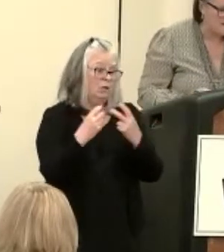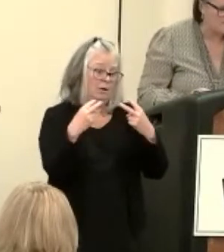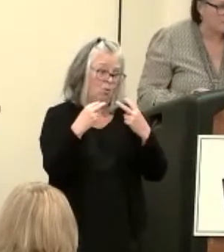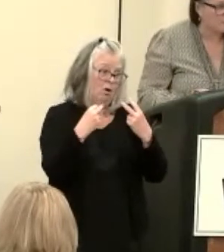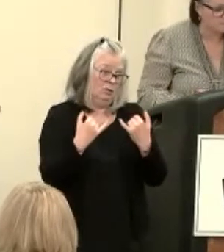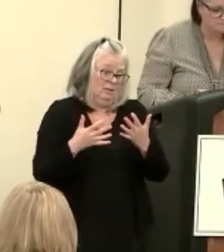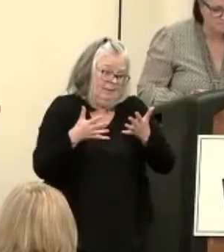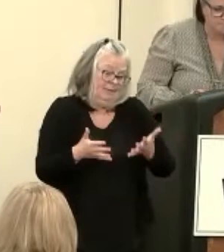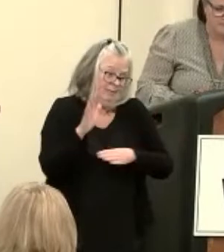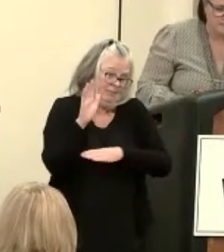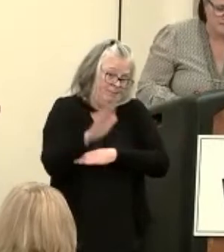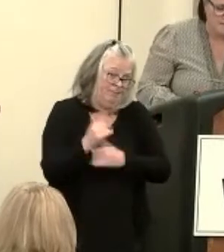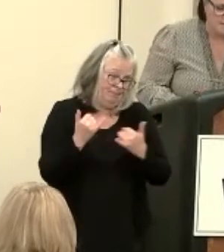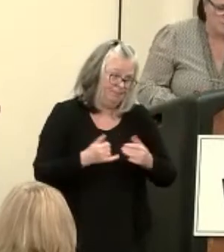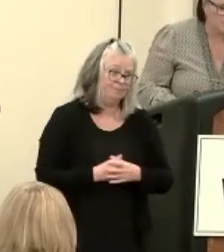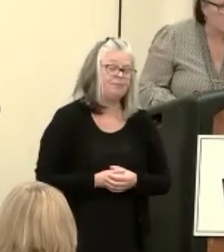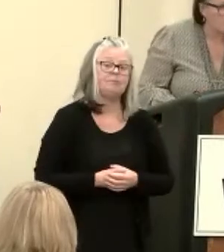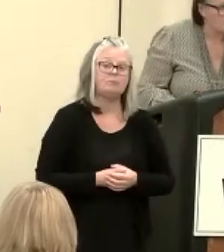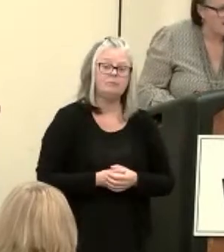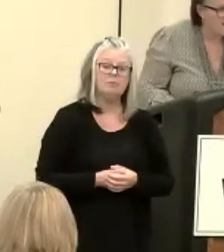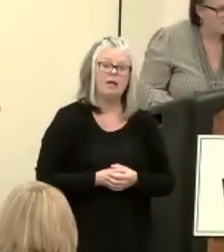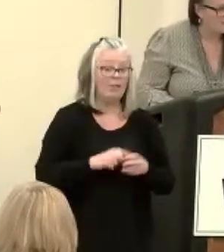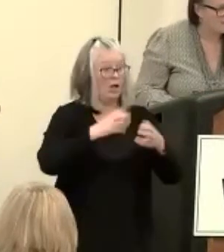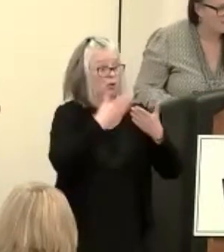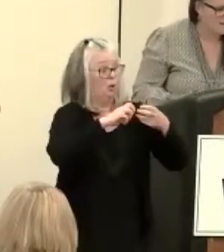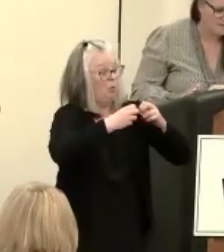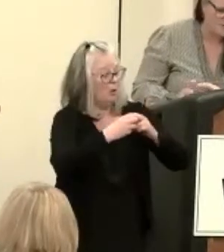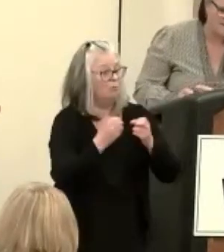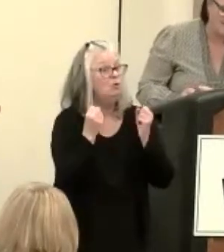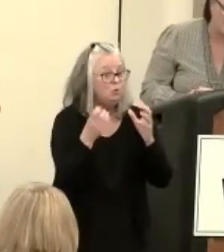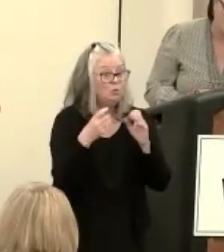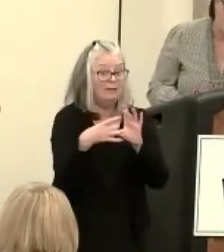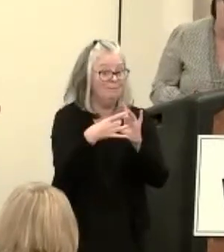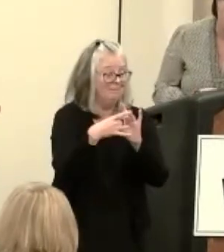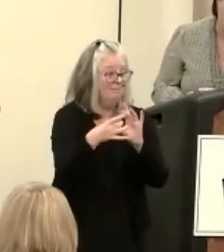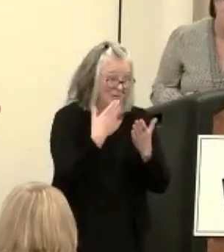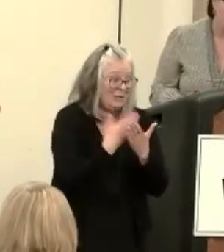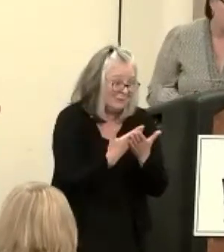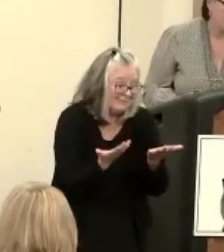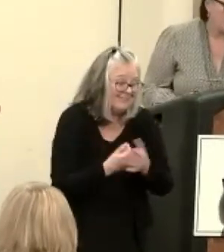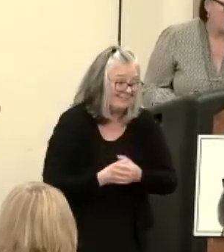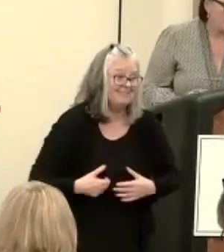this afternoon. It's a good problem to have when you have that much engagement.